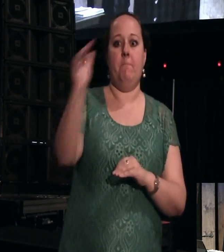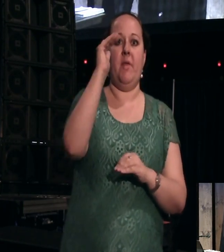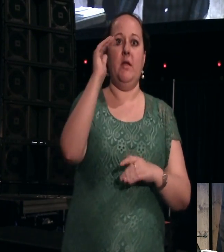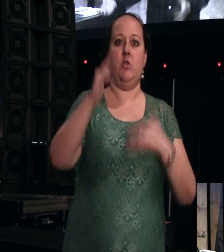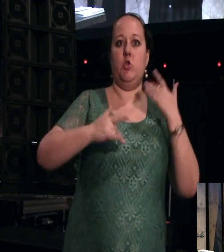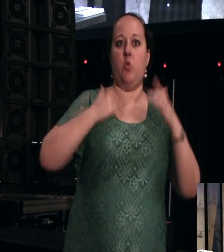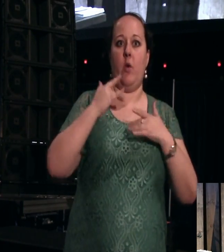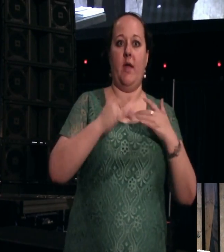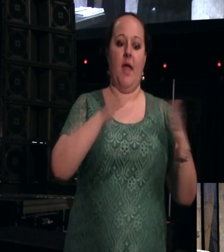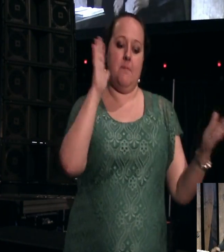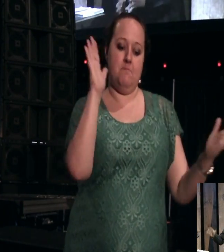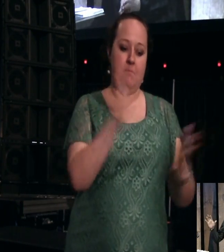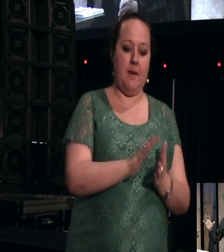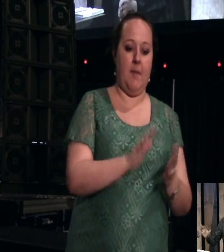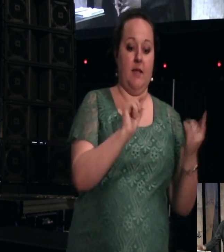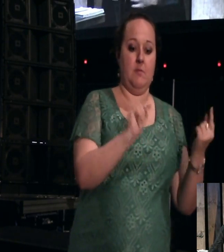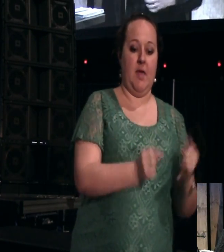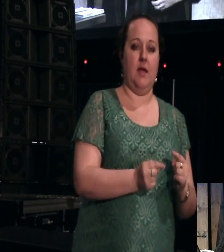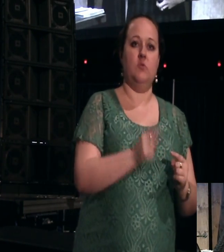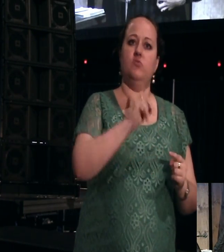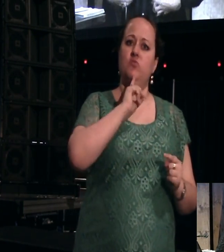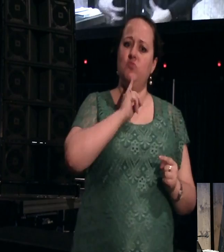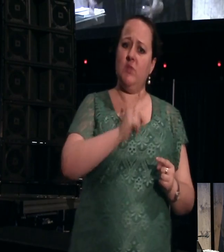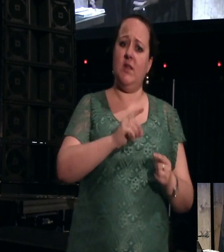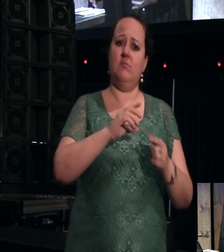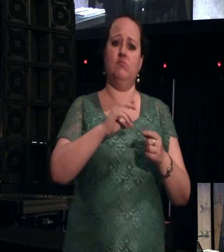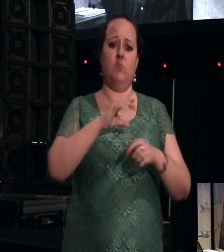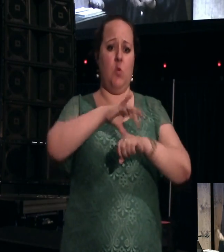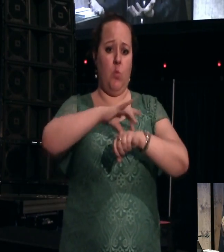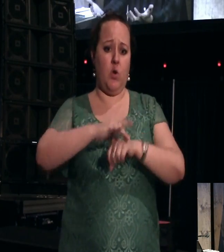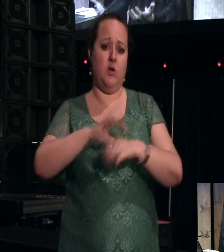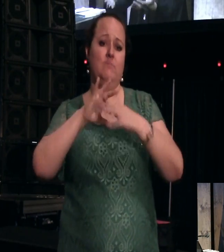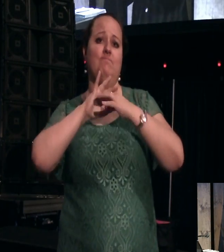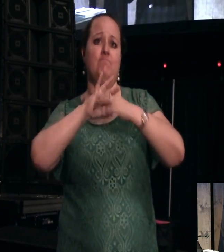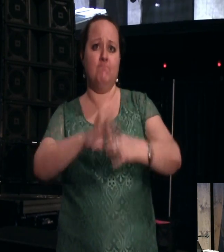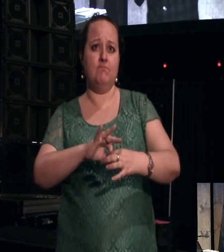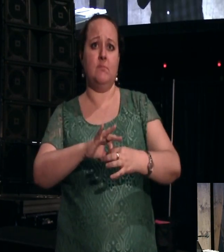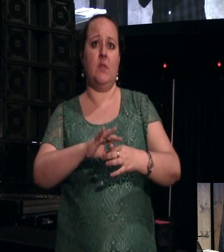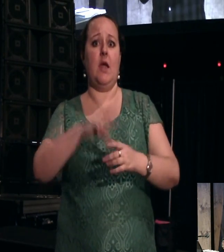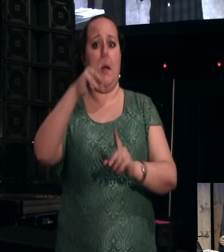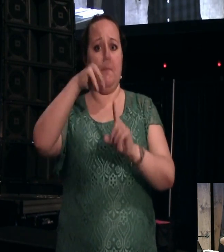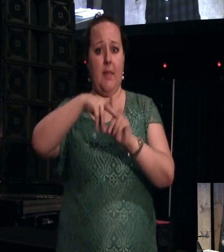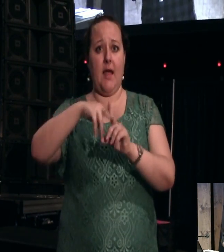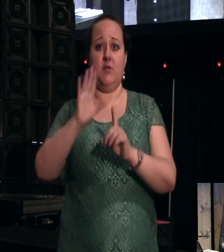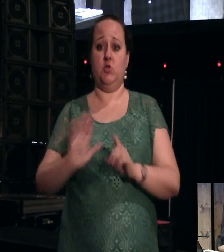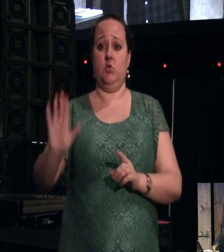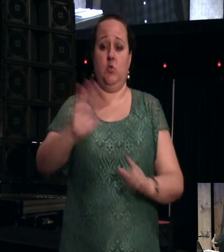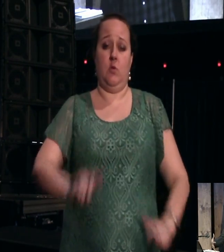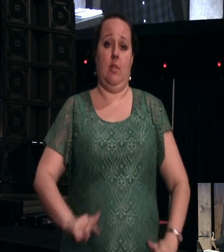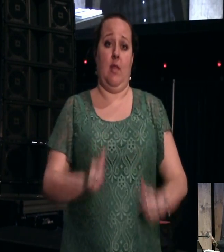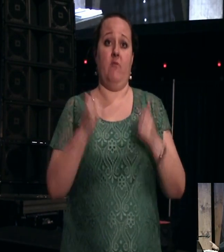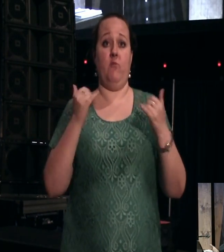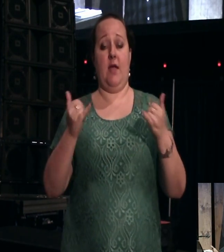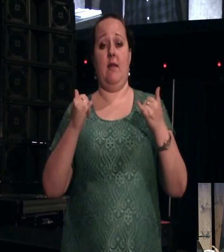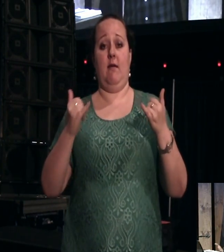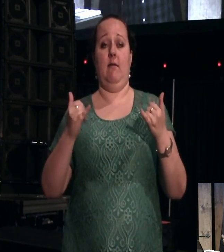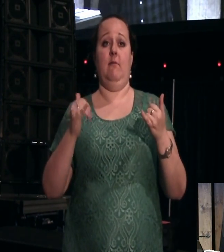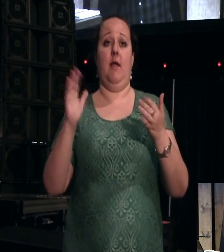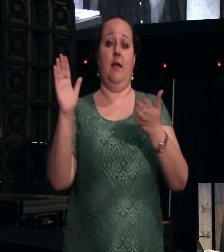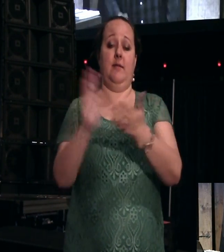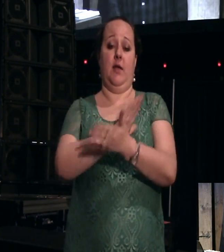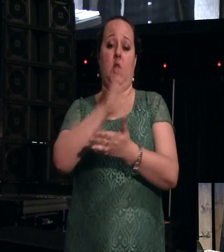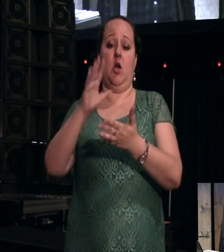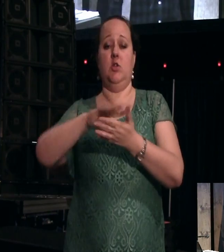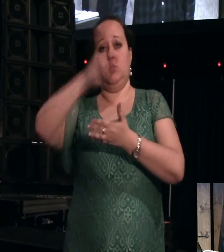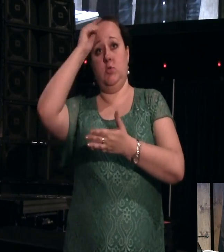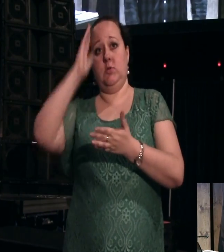help maximize your joy and minimize your unnecessary pain. It is very practical and it is highly applicable